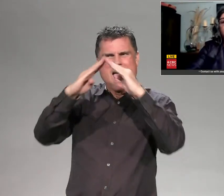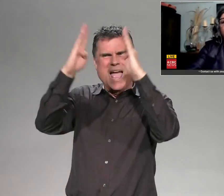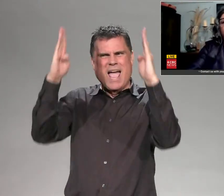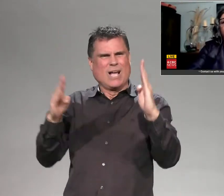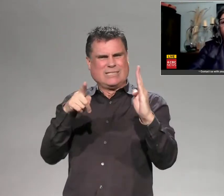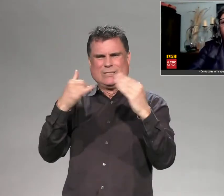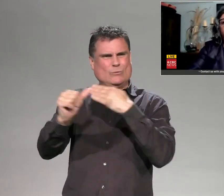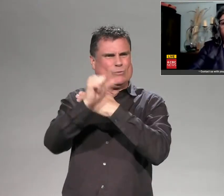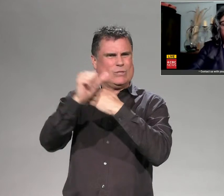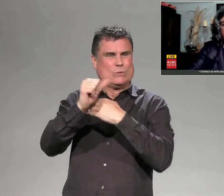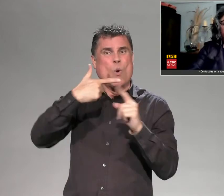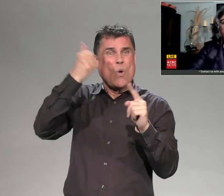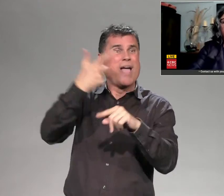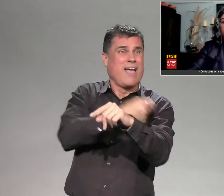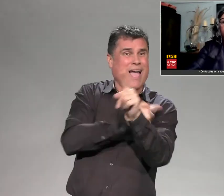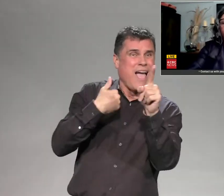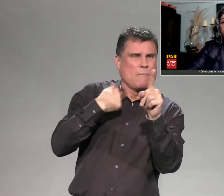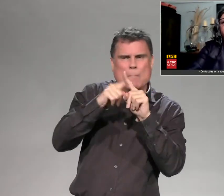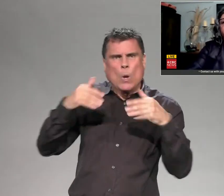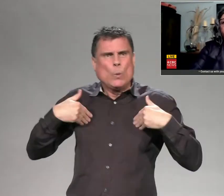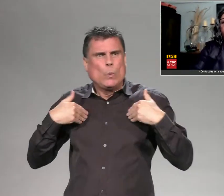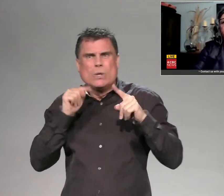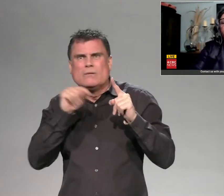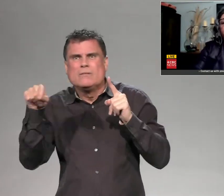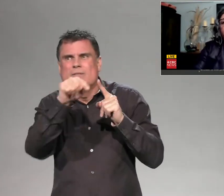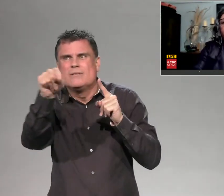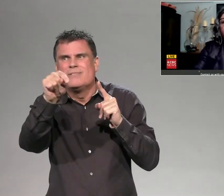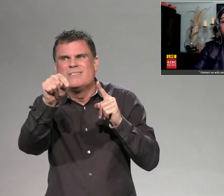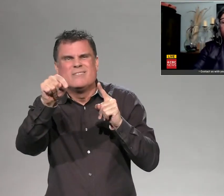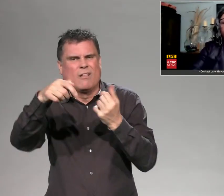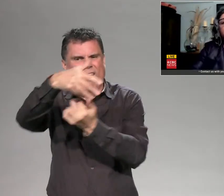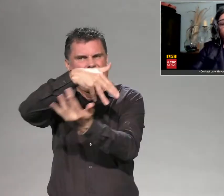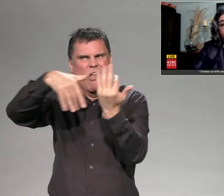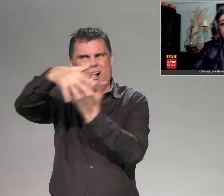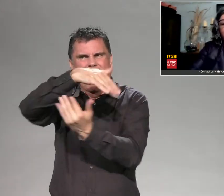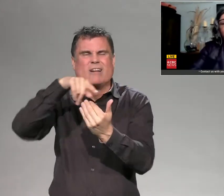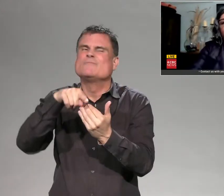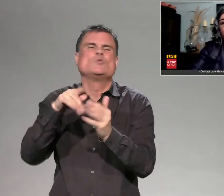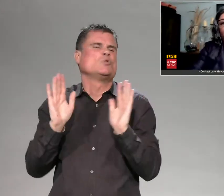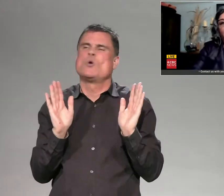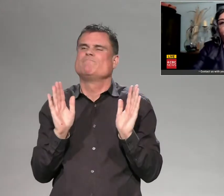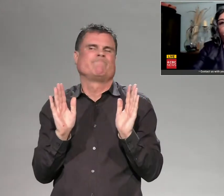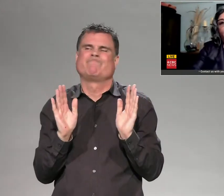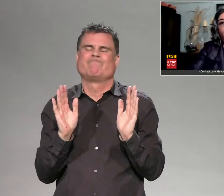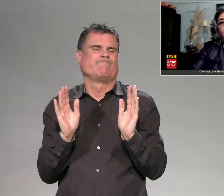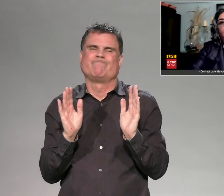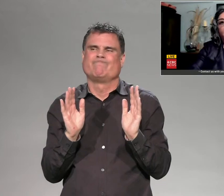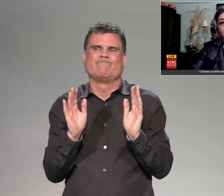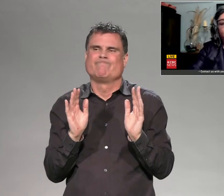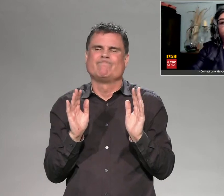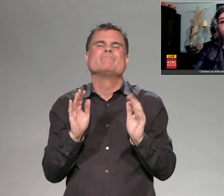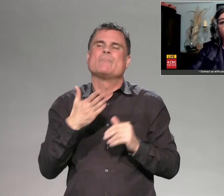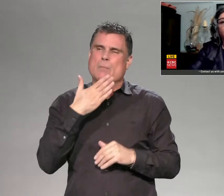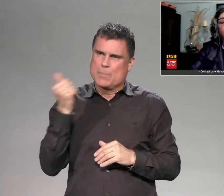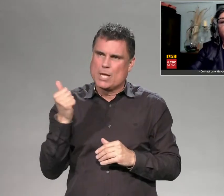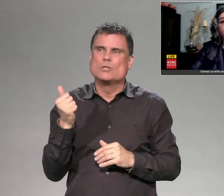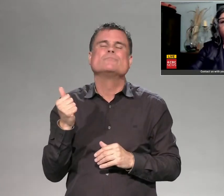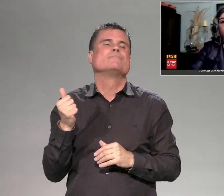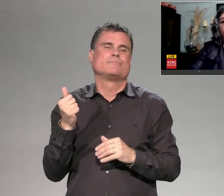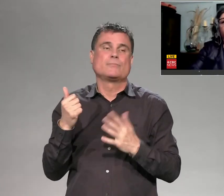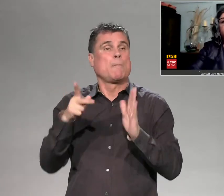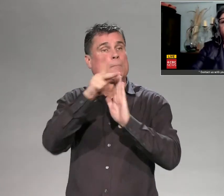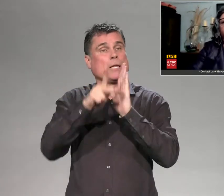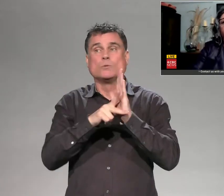evidence, through data, been able to show the increased risk, and